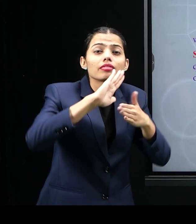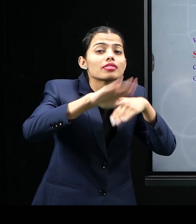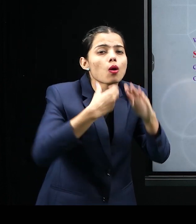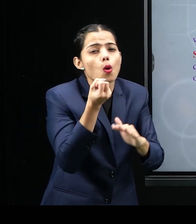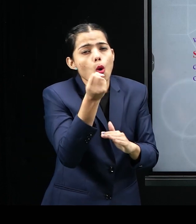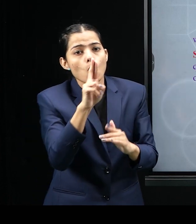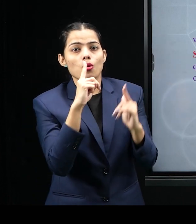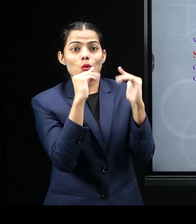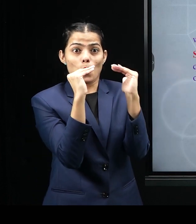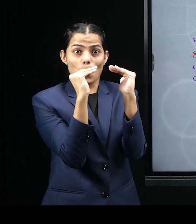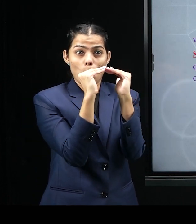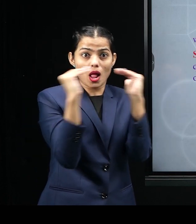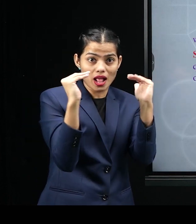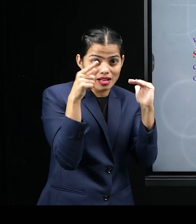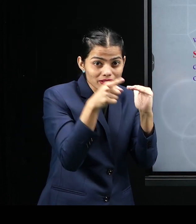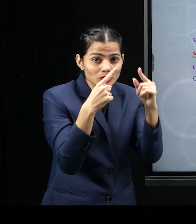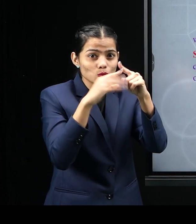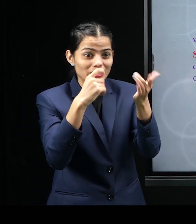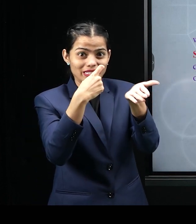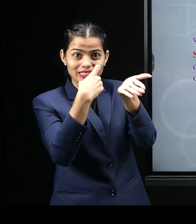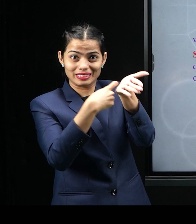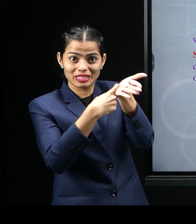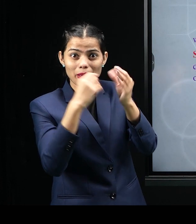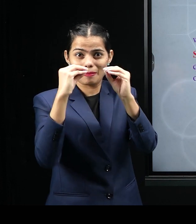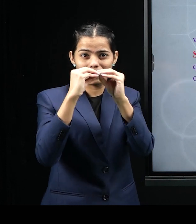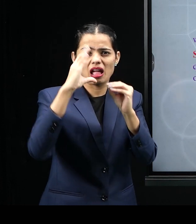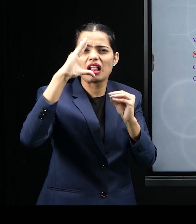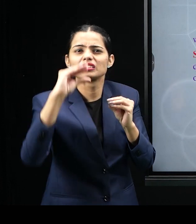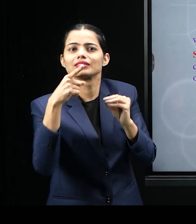0 less than or equal to R less than B,